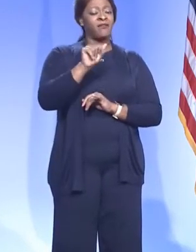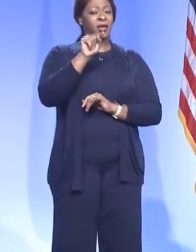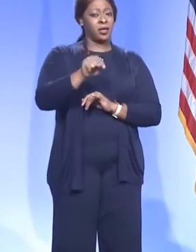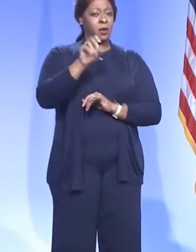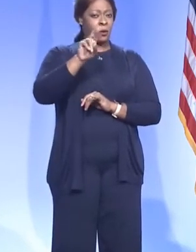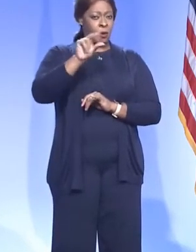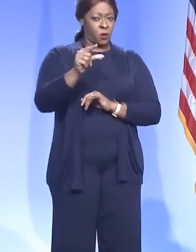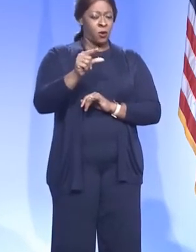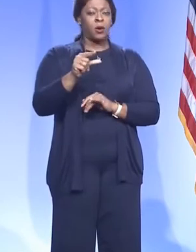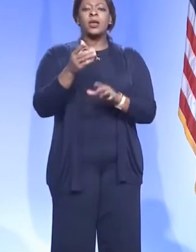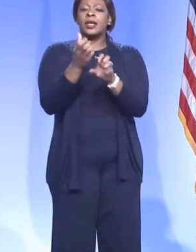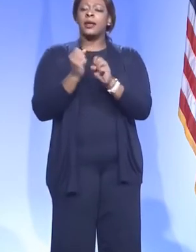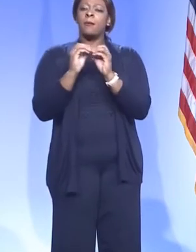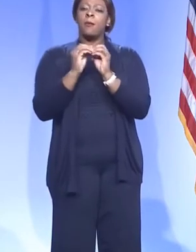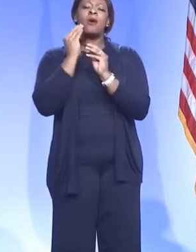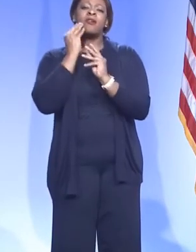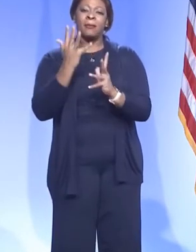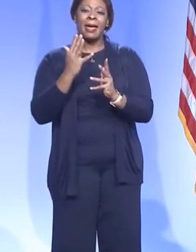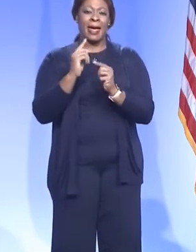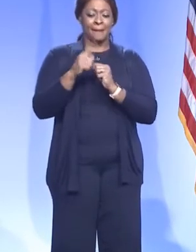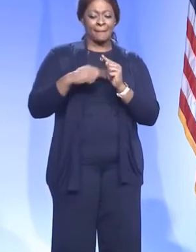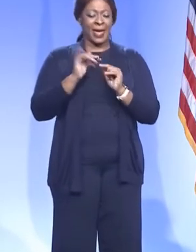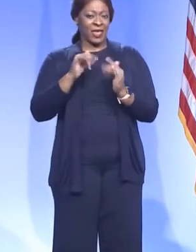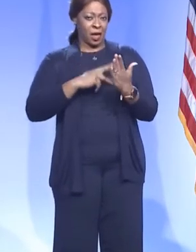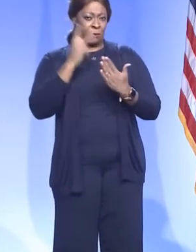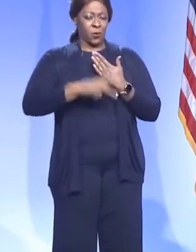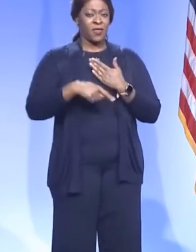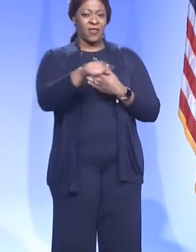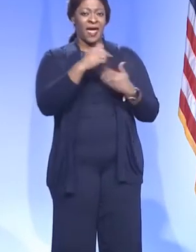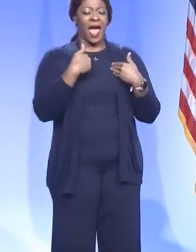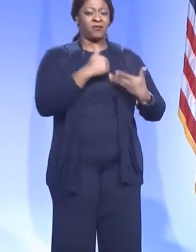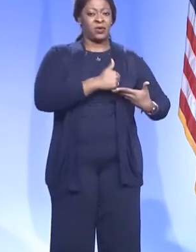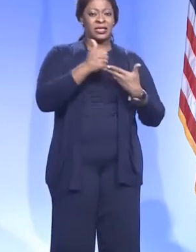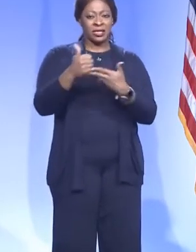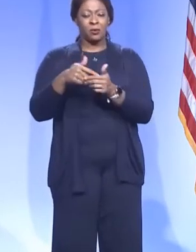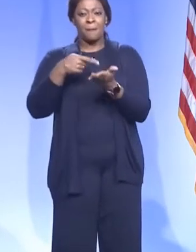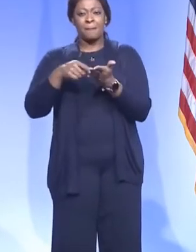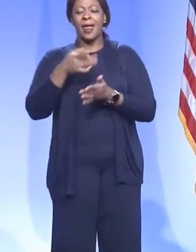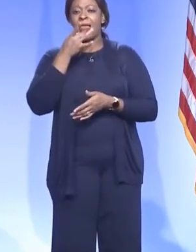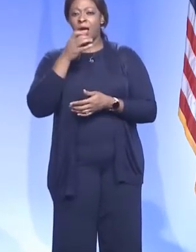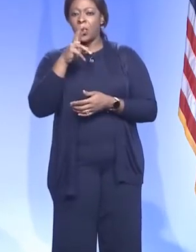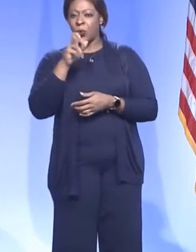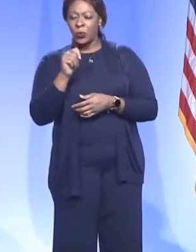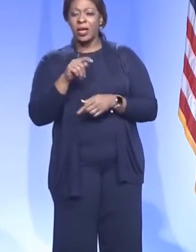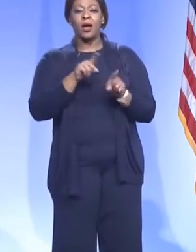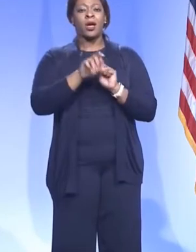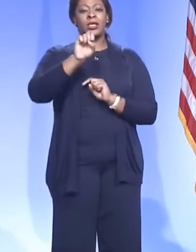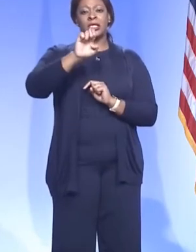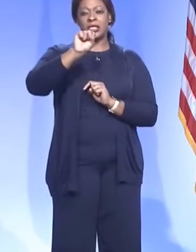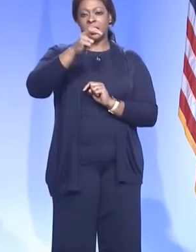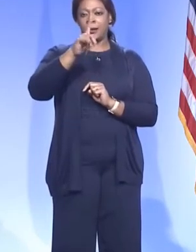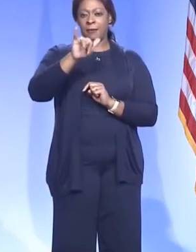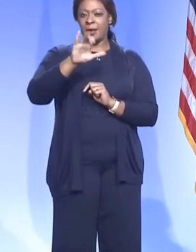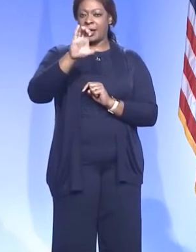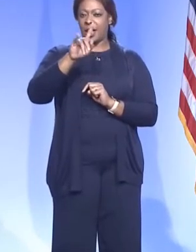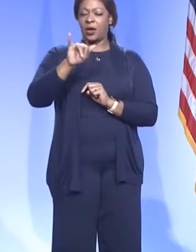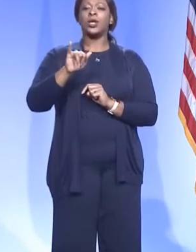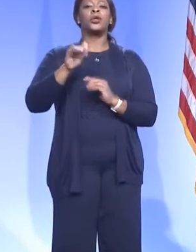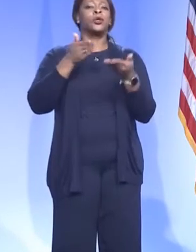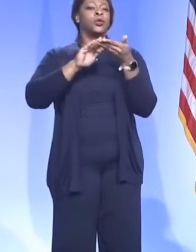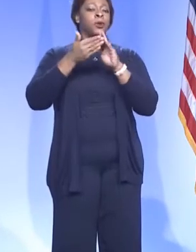pay monthly towards debt that is owed. They want to work with you to ensure that we can keep the lights